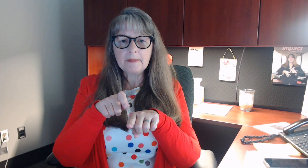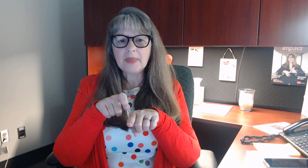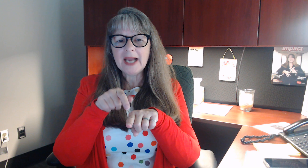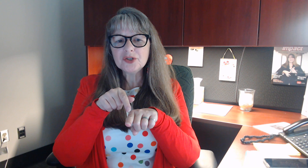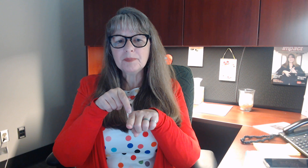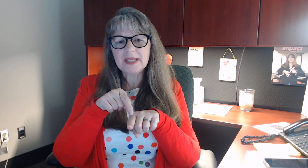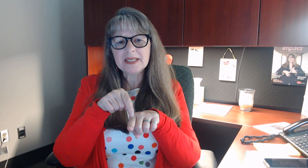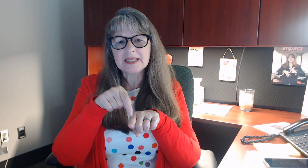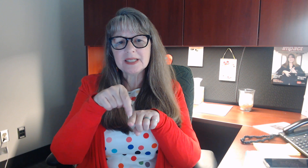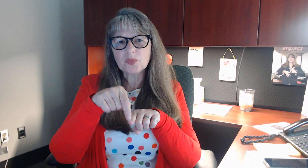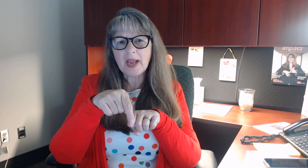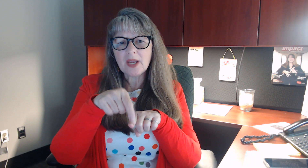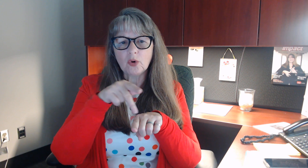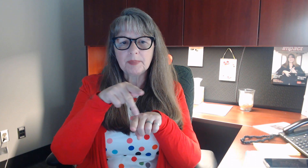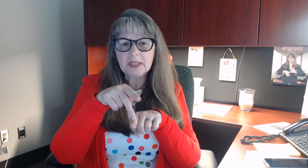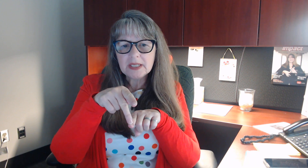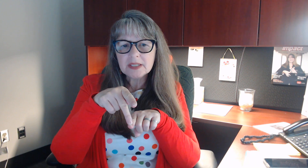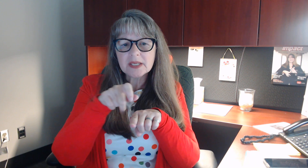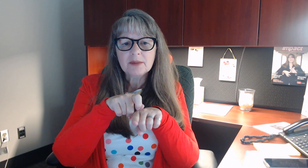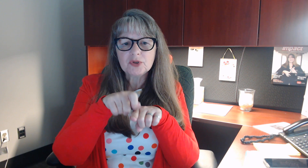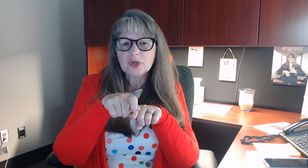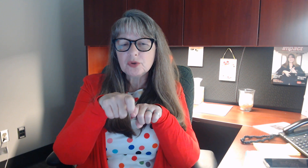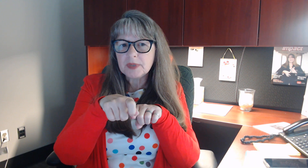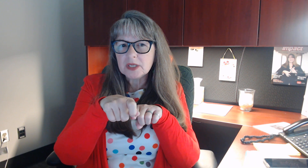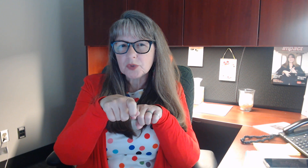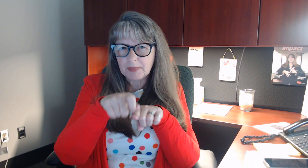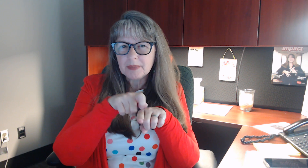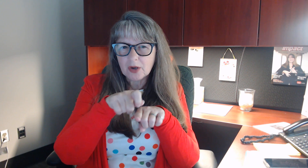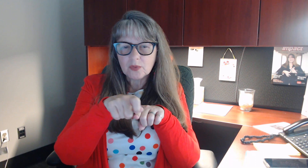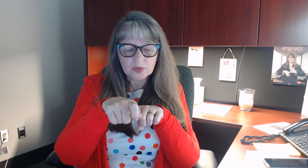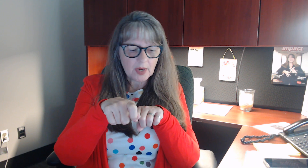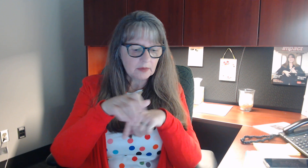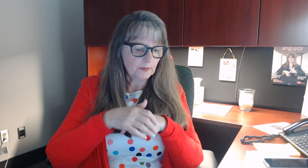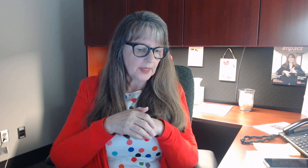I do peas this way, or peas, but you can do peas with a baby O as well.